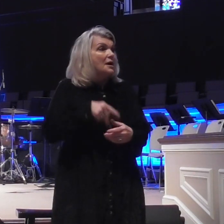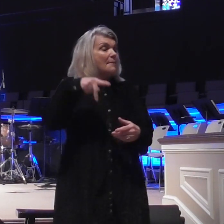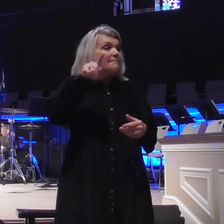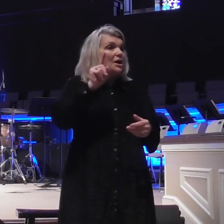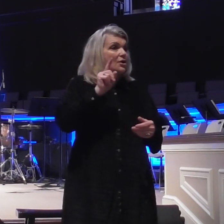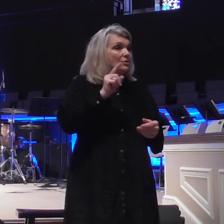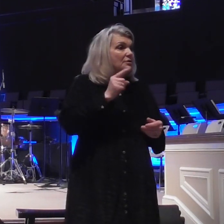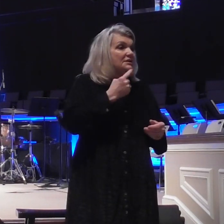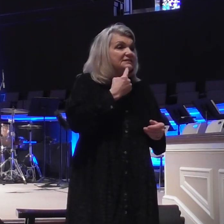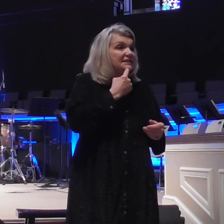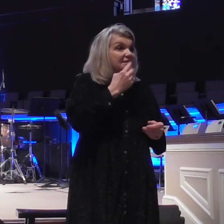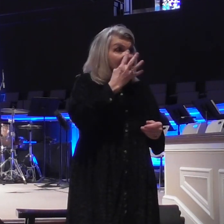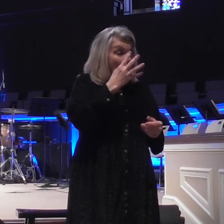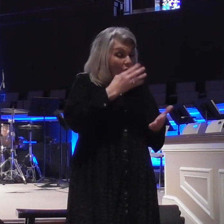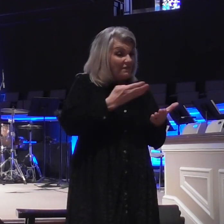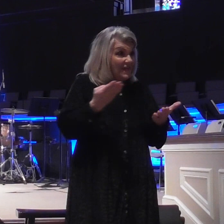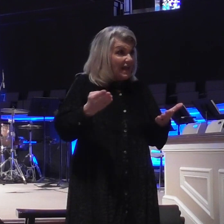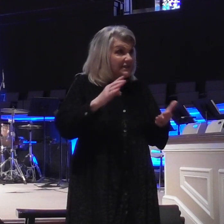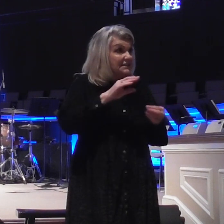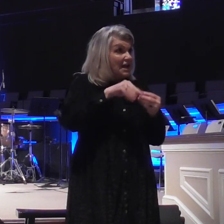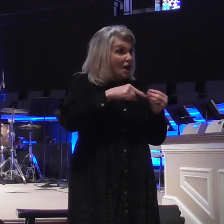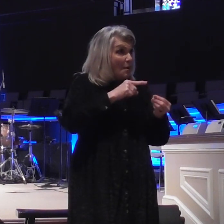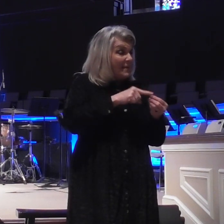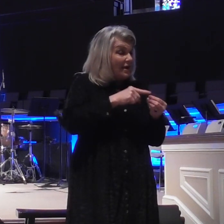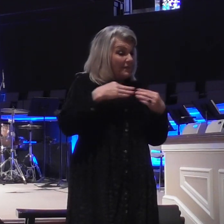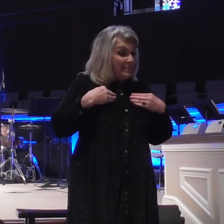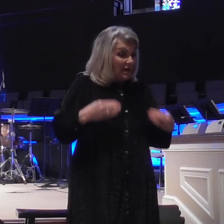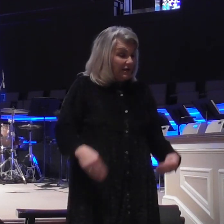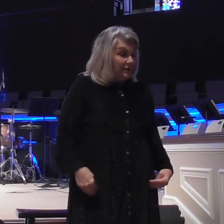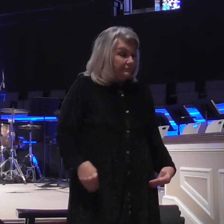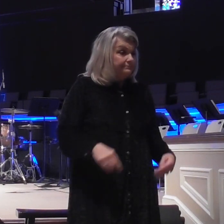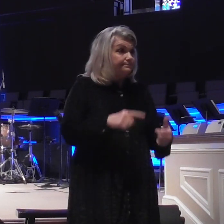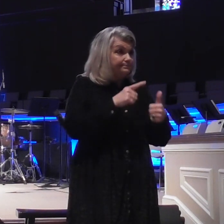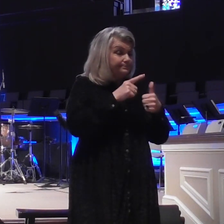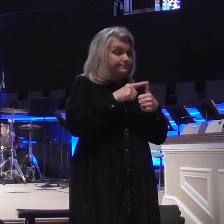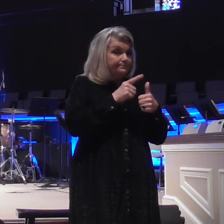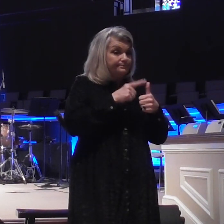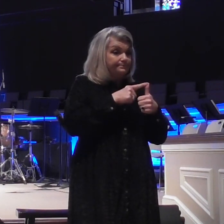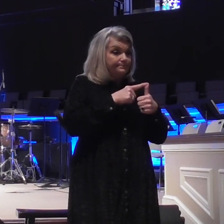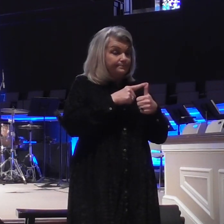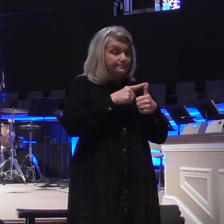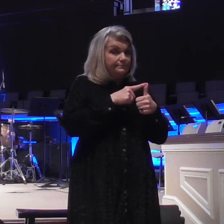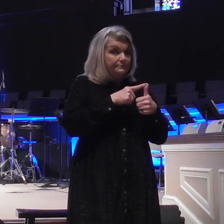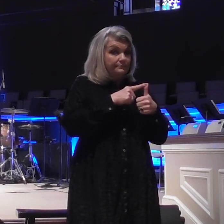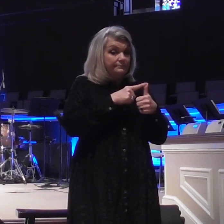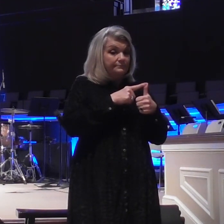can apply to this challenge of gender ideology and the challenge